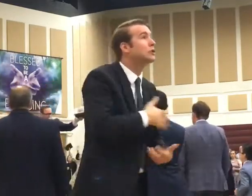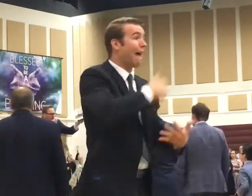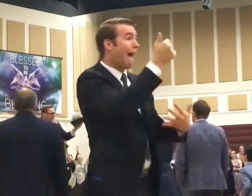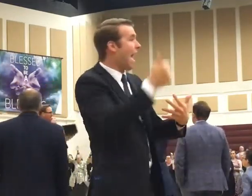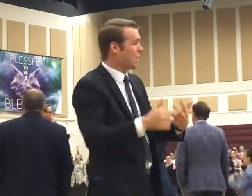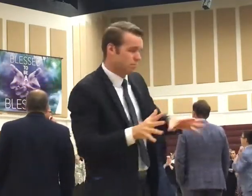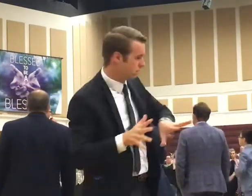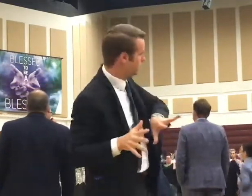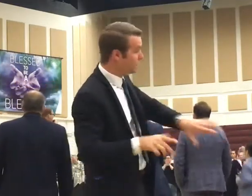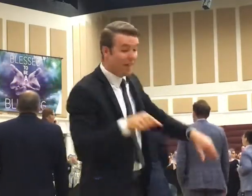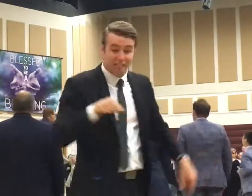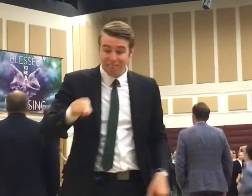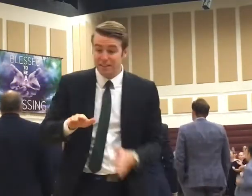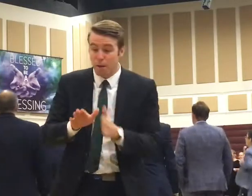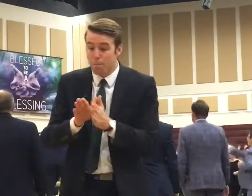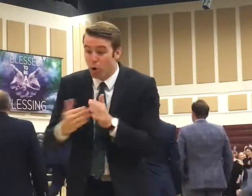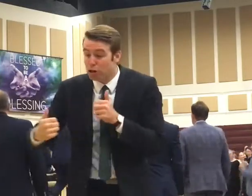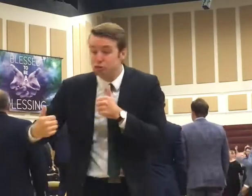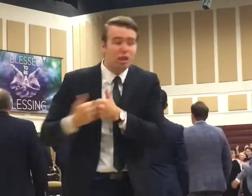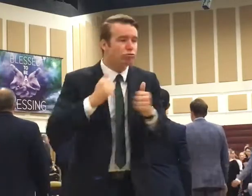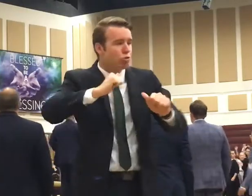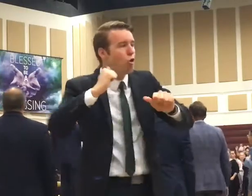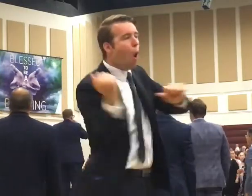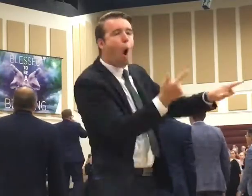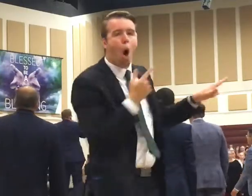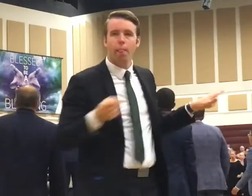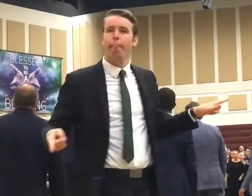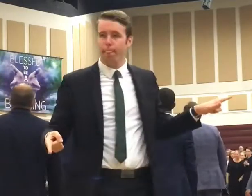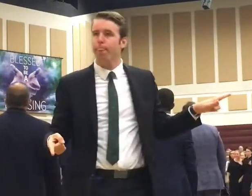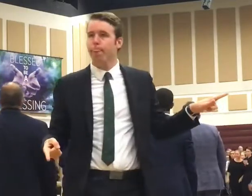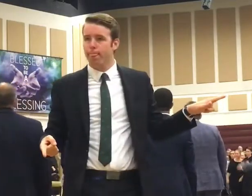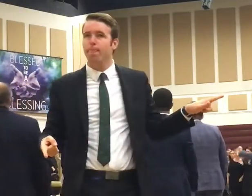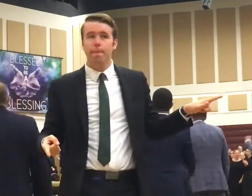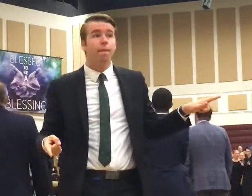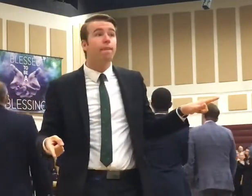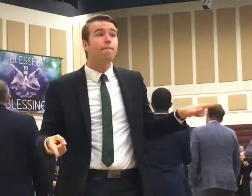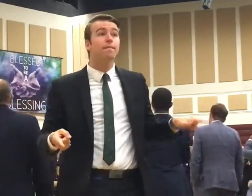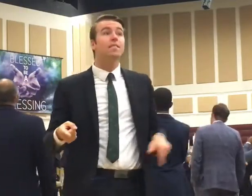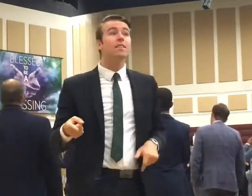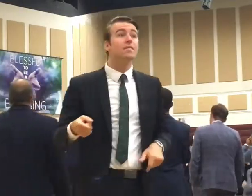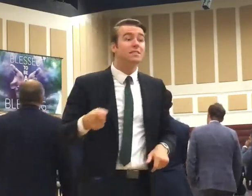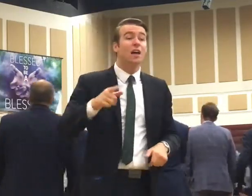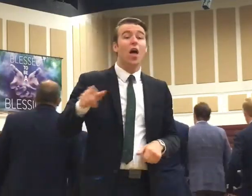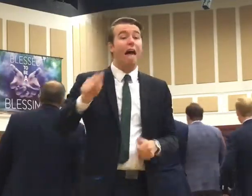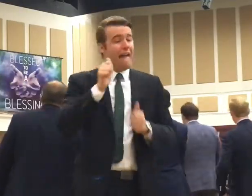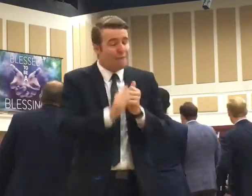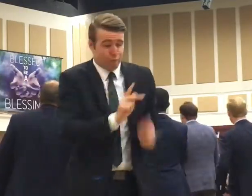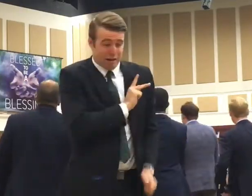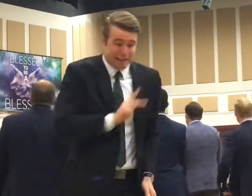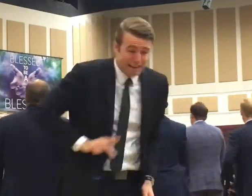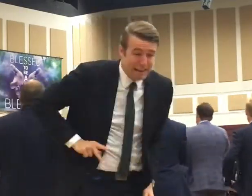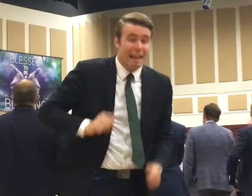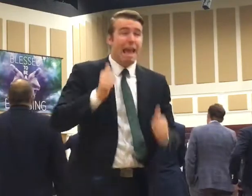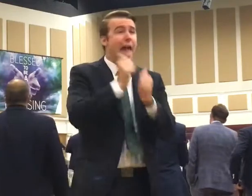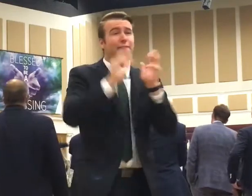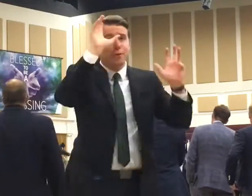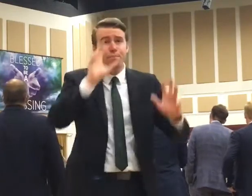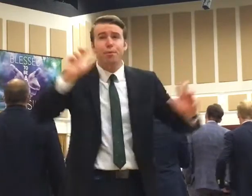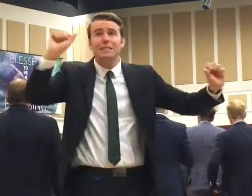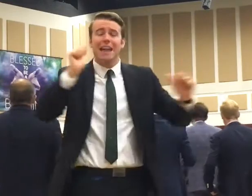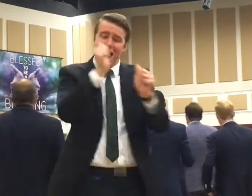This book challenges it all. And in judgment, every king, every president,